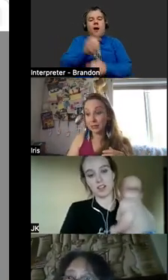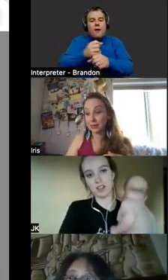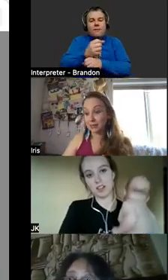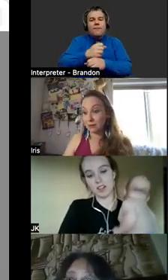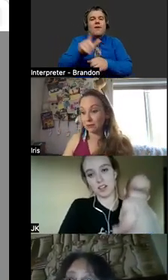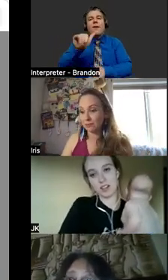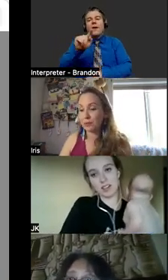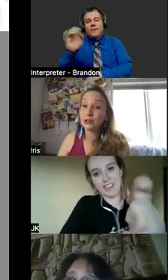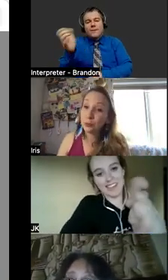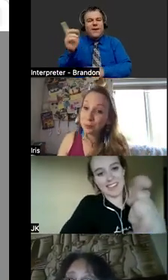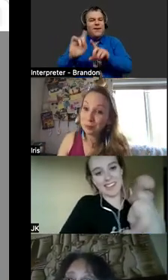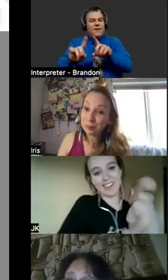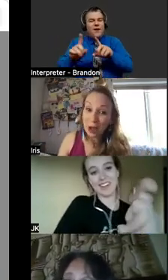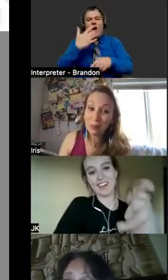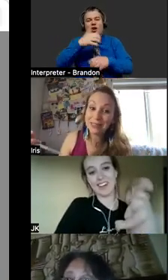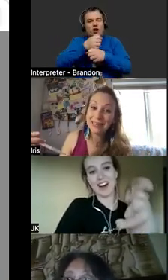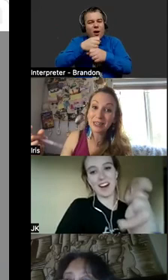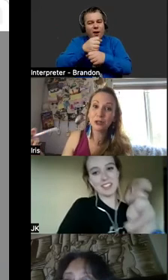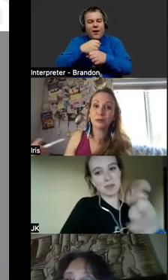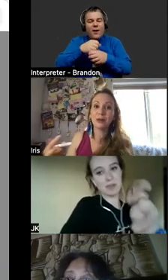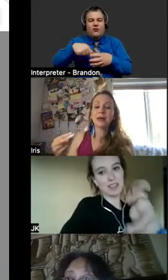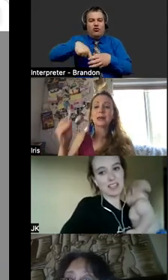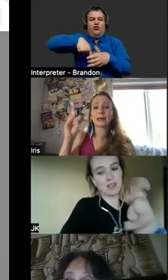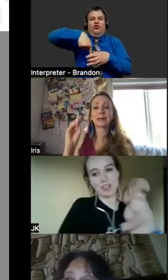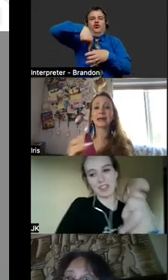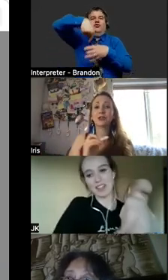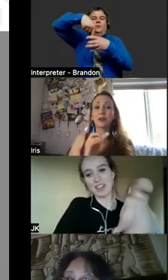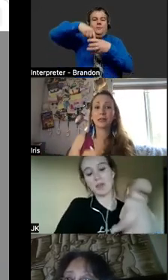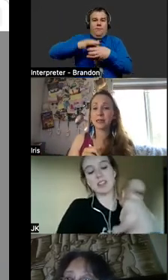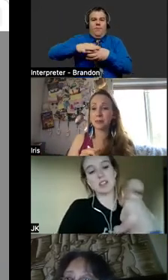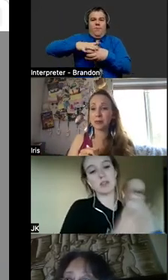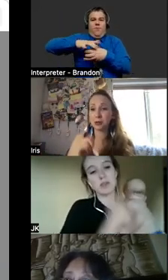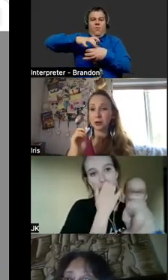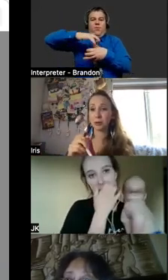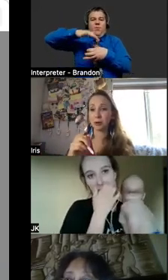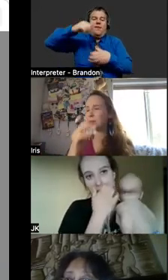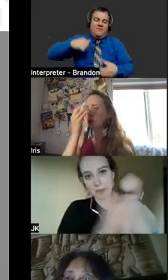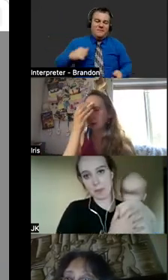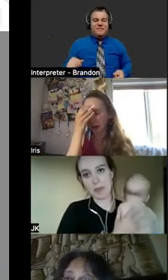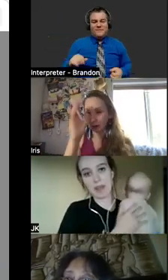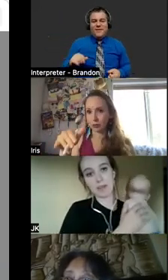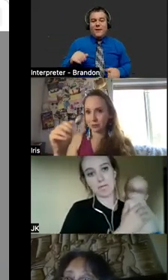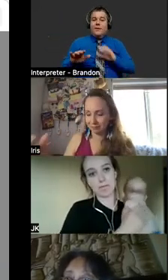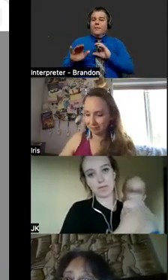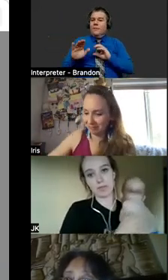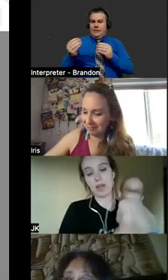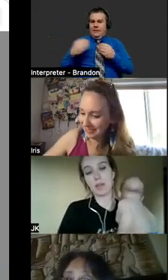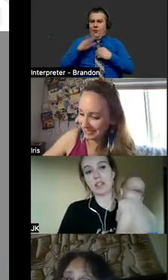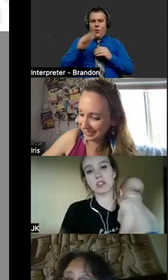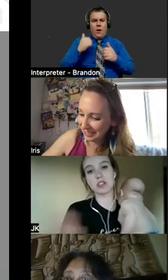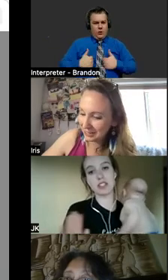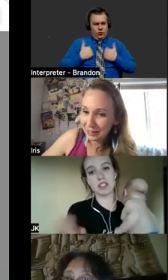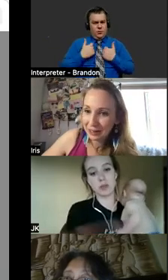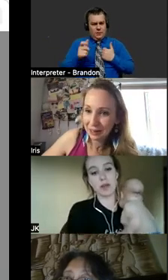the reset stuff. So I'll be sending it Awesome. to you. Thank you. Guys, you've got to send me your your address.